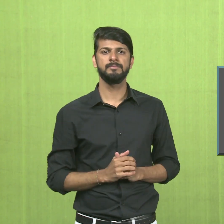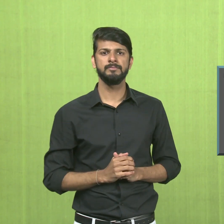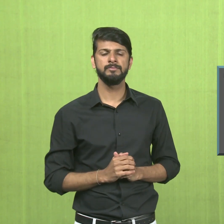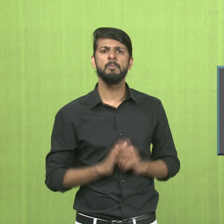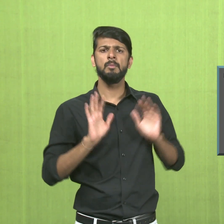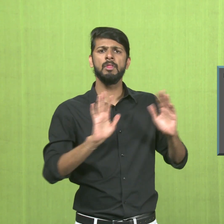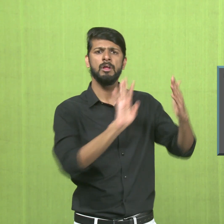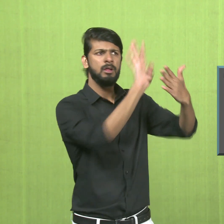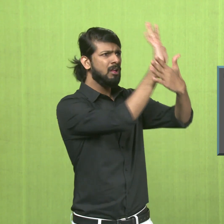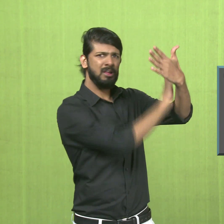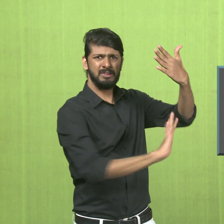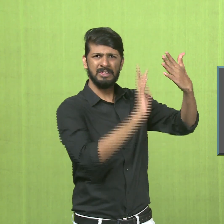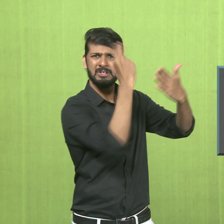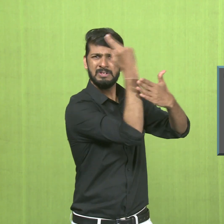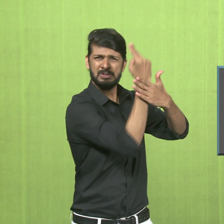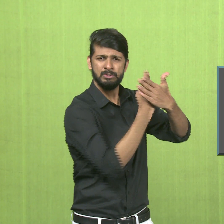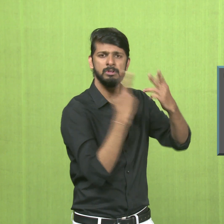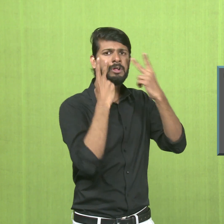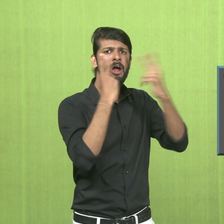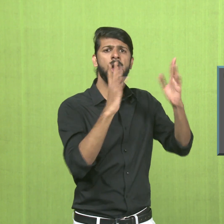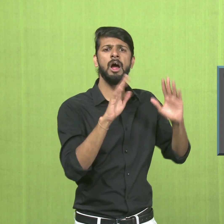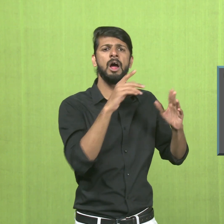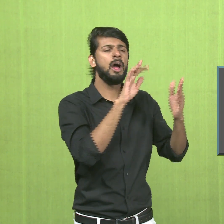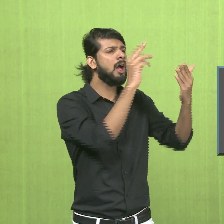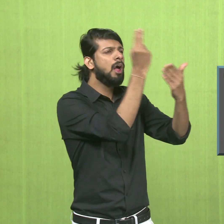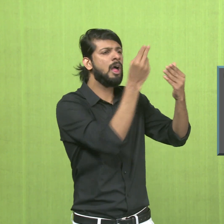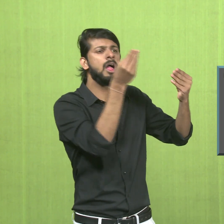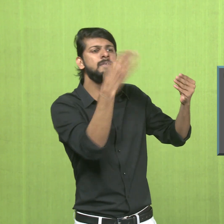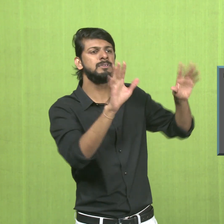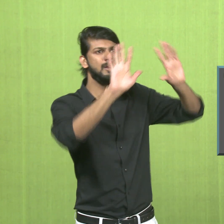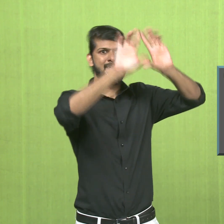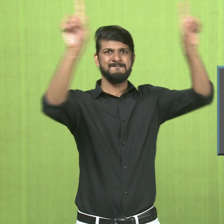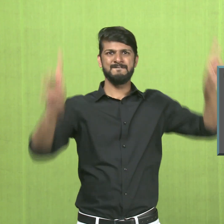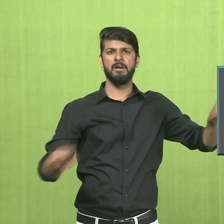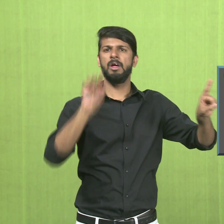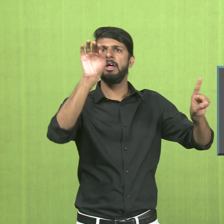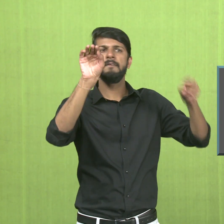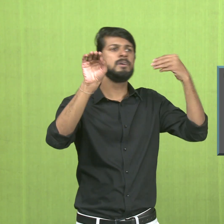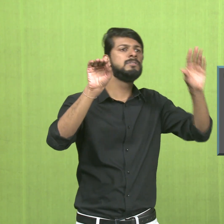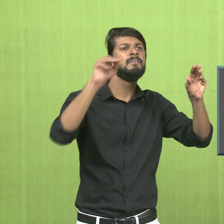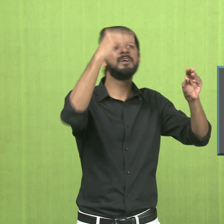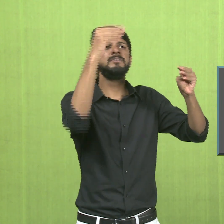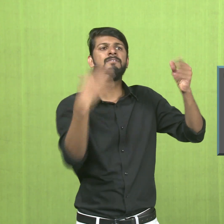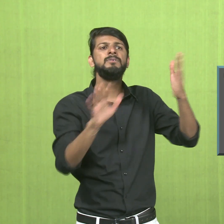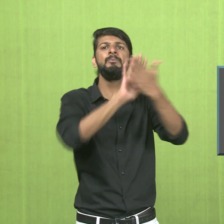is perfect, it was used as a brush, and then is dipped in lamp soot.